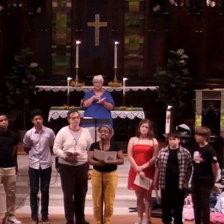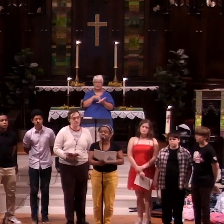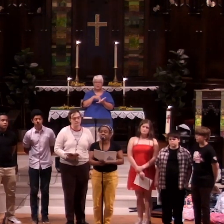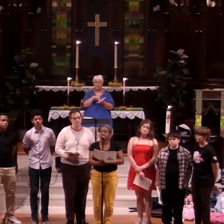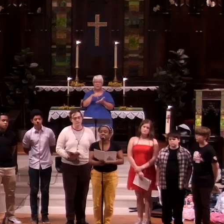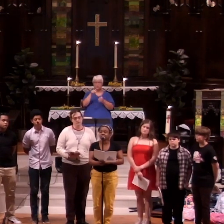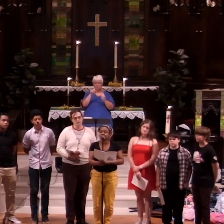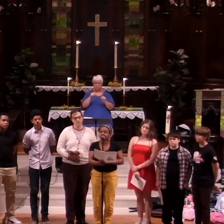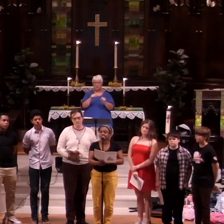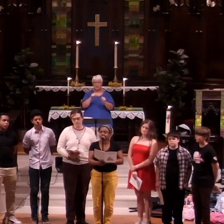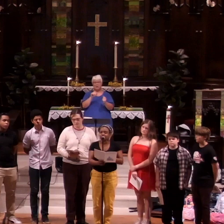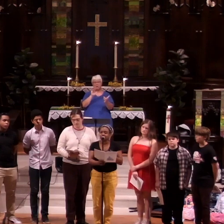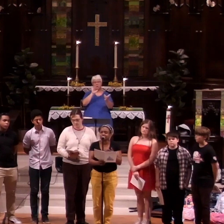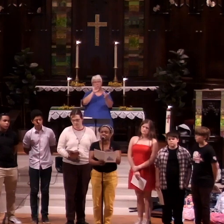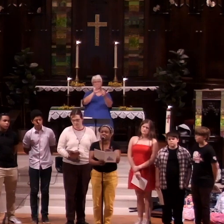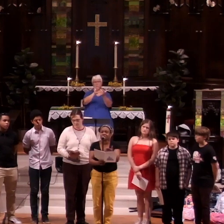can